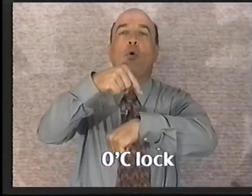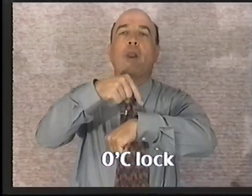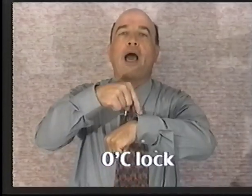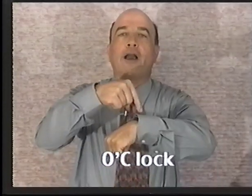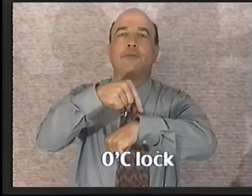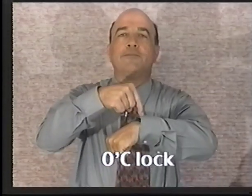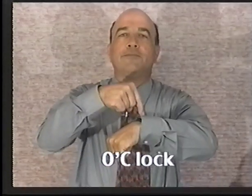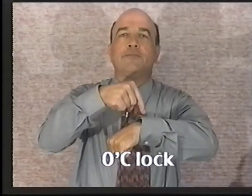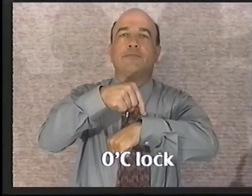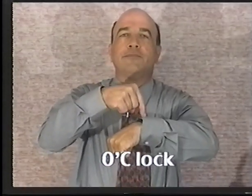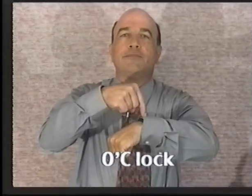O'clock.